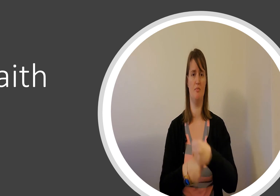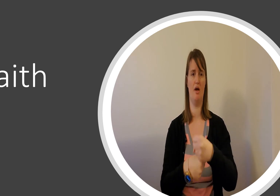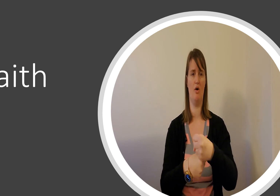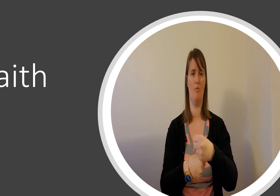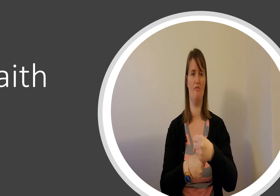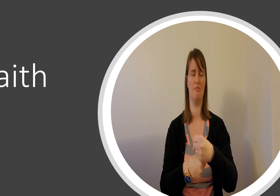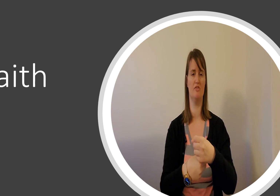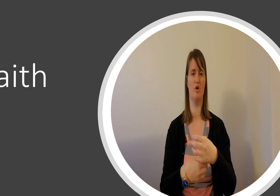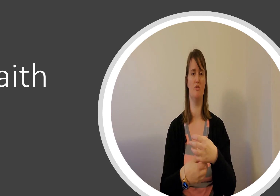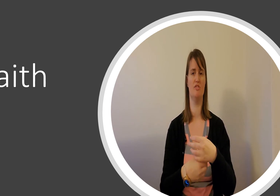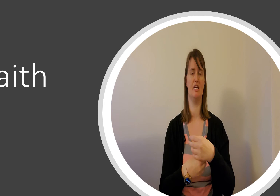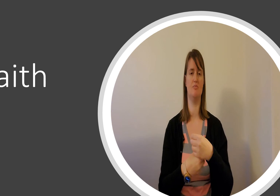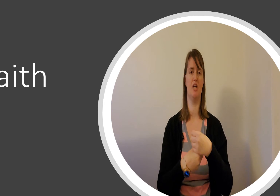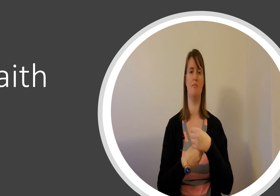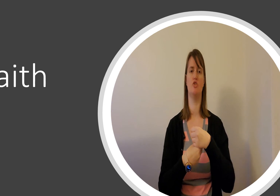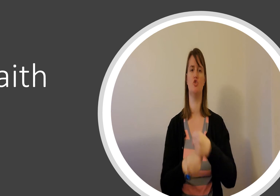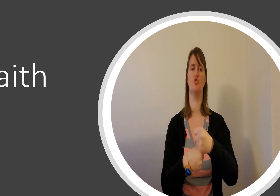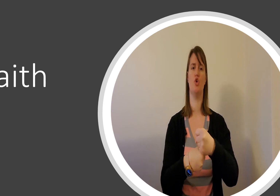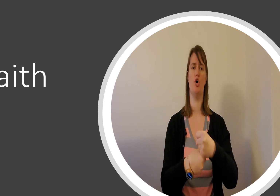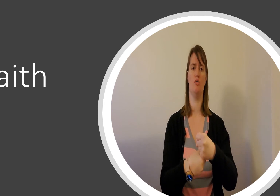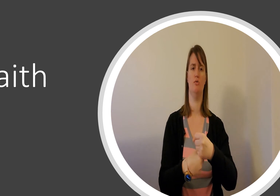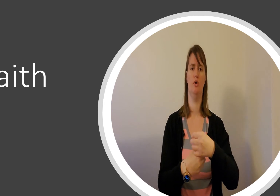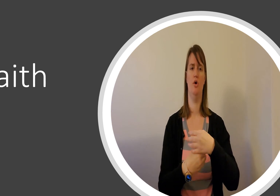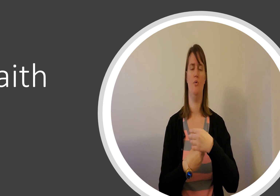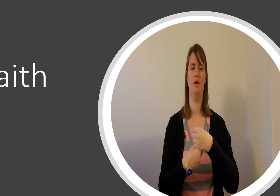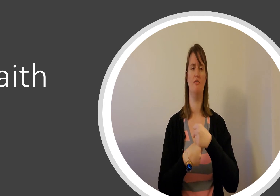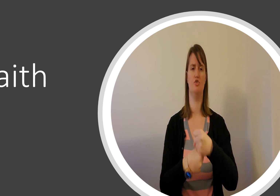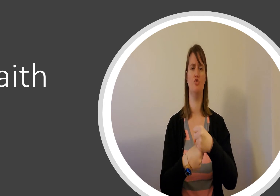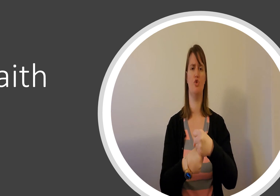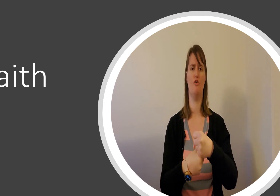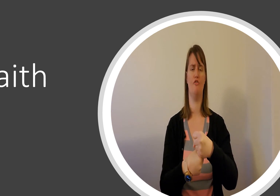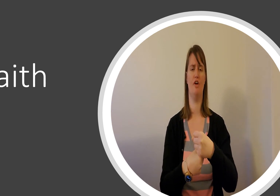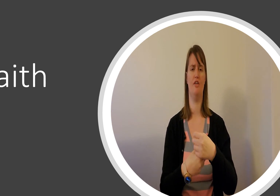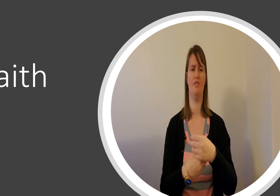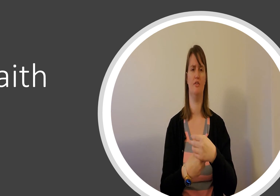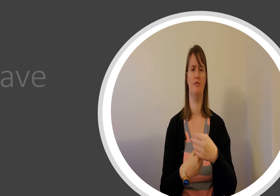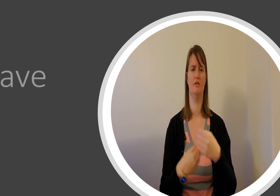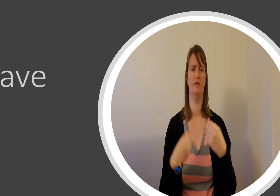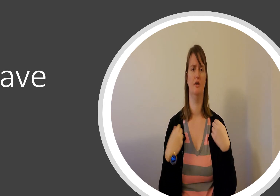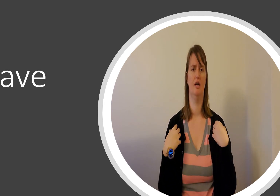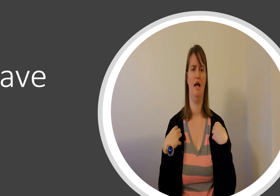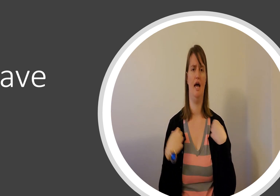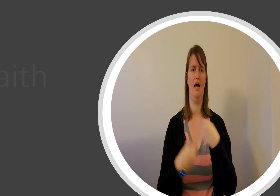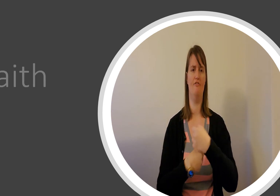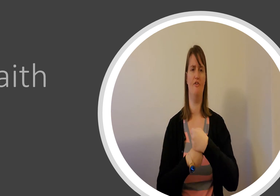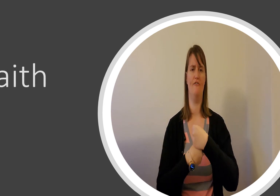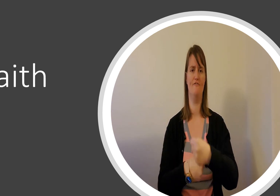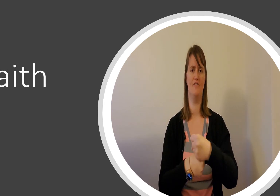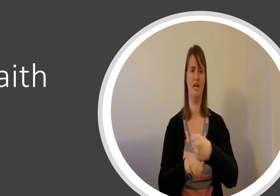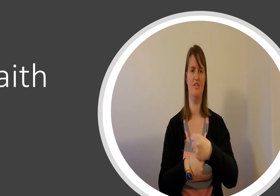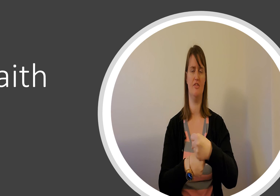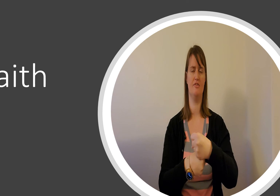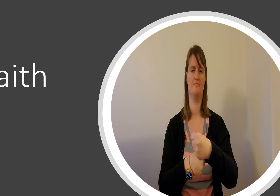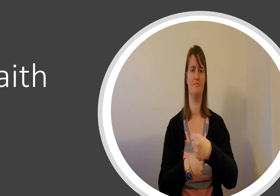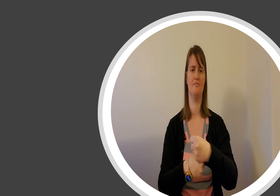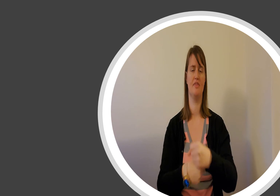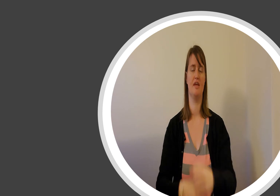move them away from us, almost like it's becoming strong. We have strong faith. Have